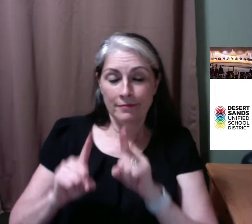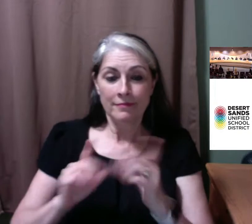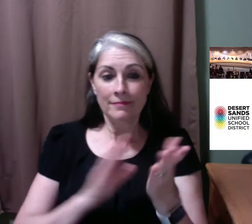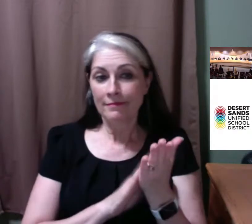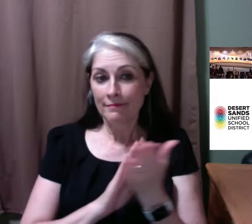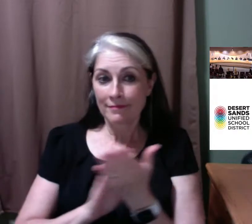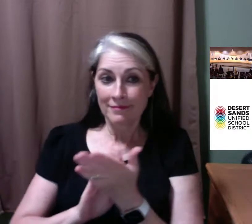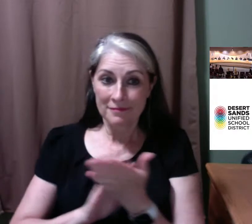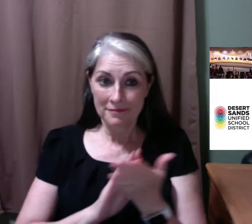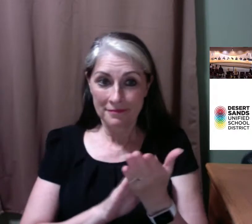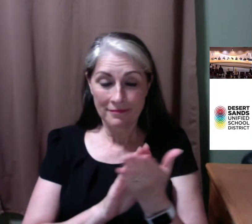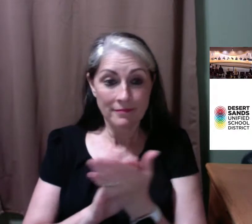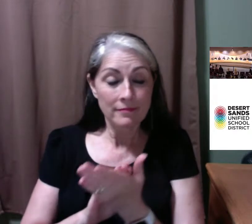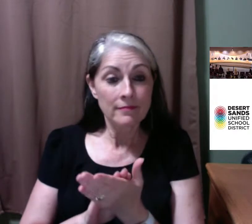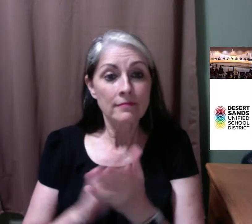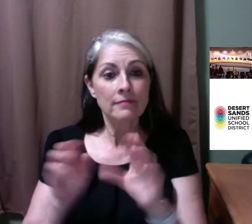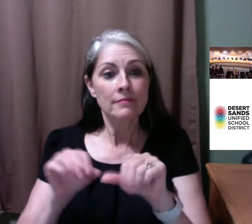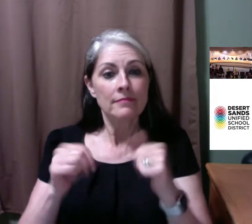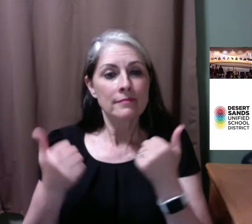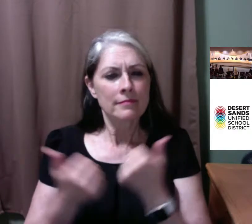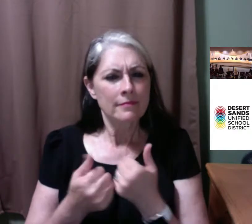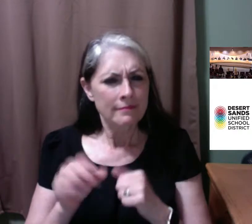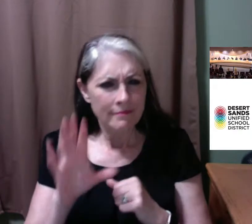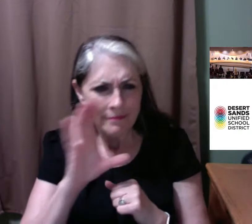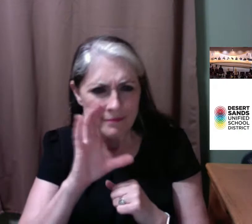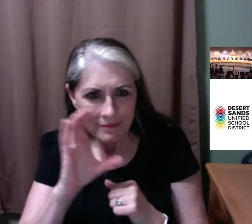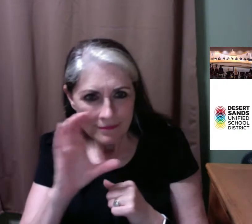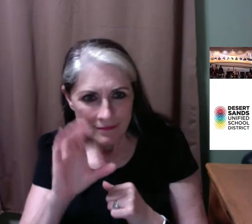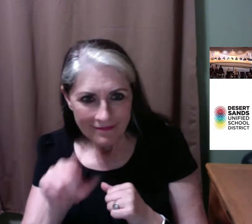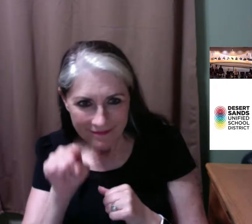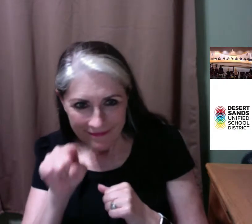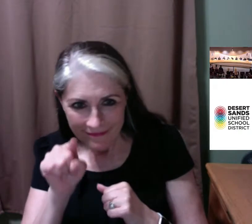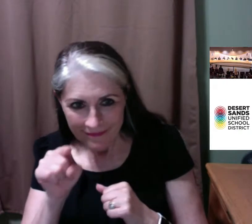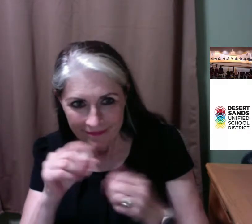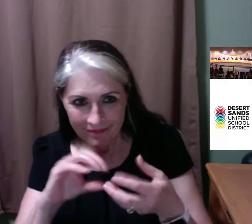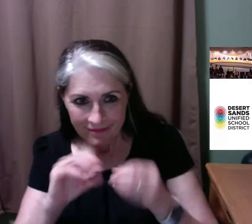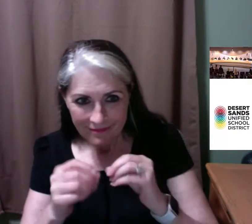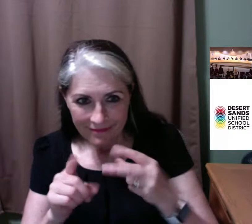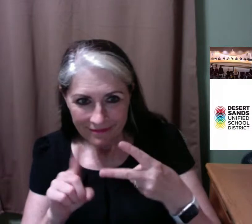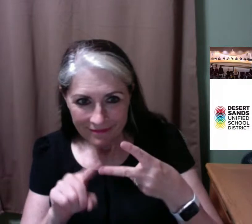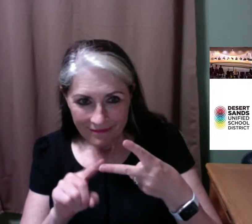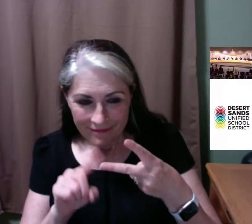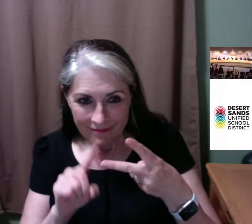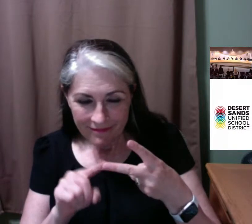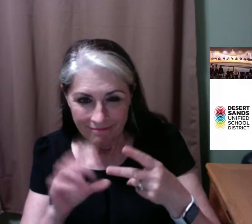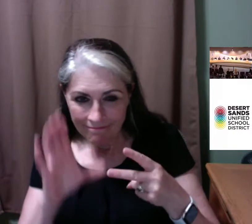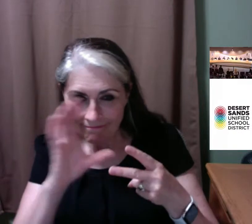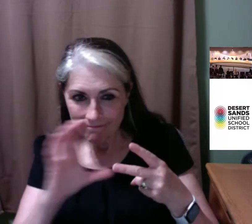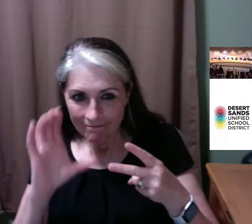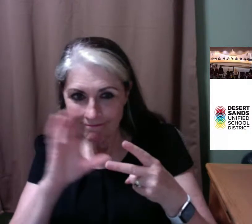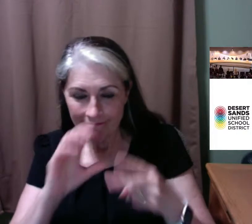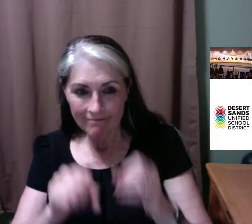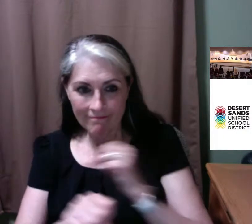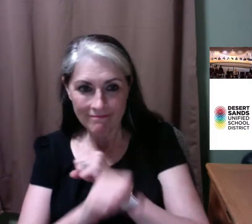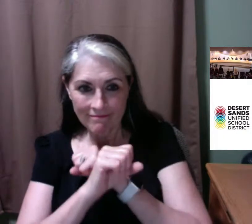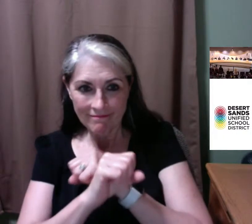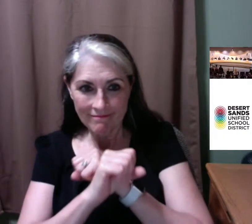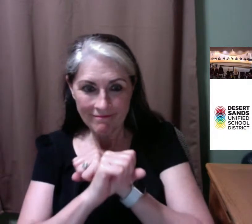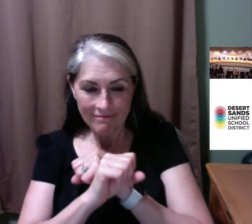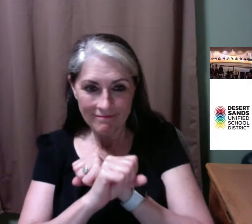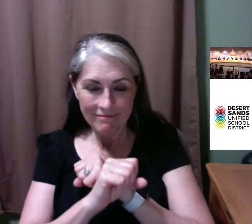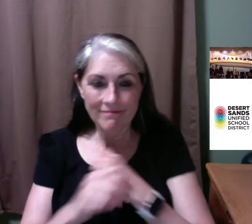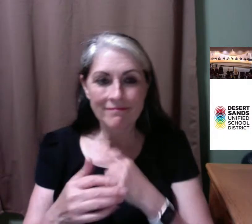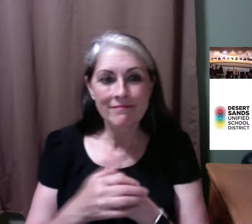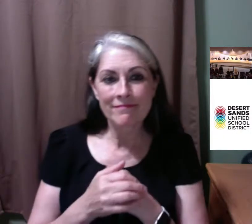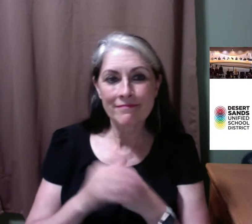outs. As our agent, back here, our number two patrol person, security agent number two behind Chief